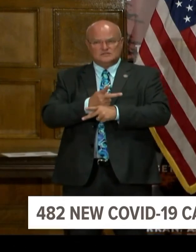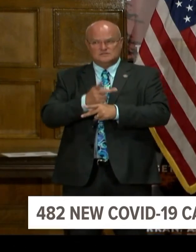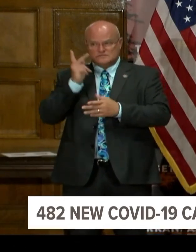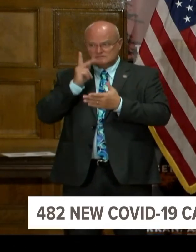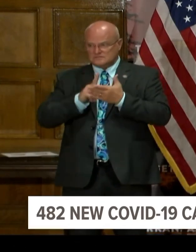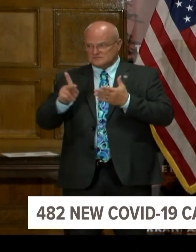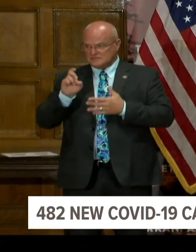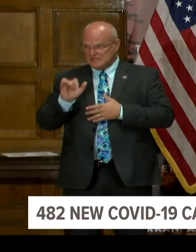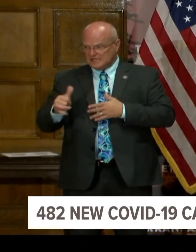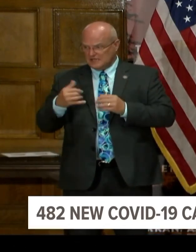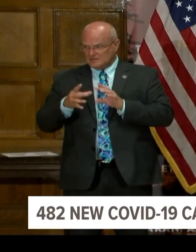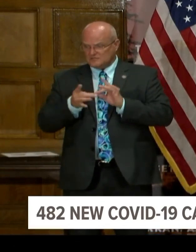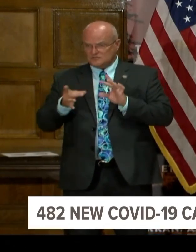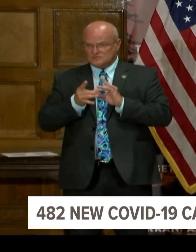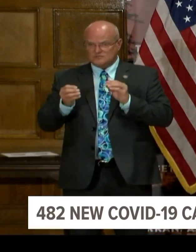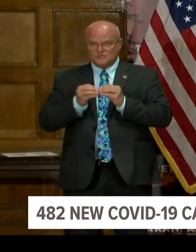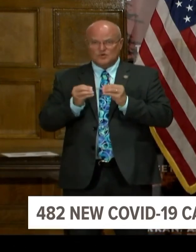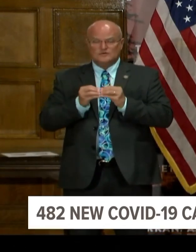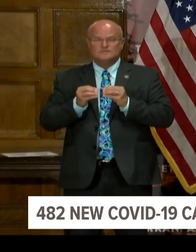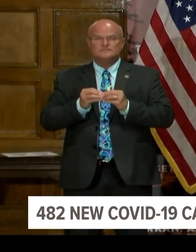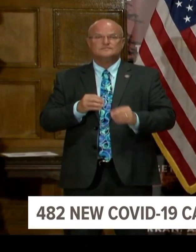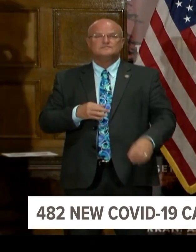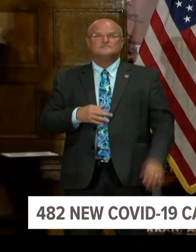Secretary Key, did you have anything you wanted to add to that?